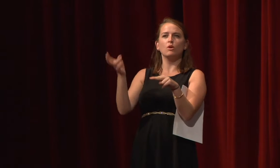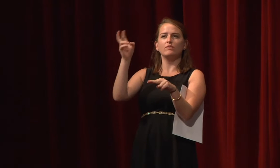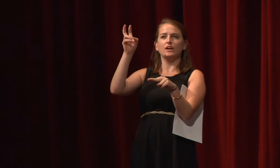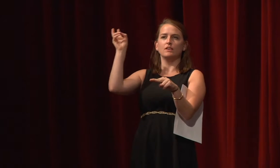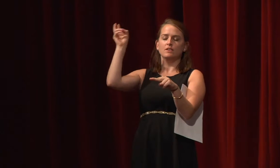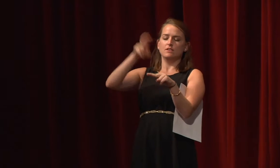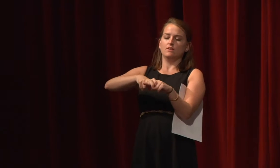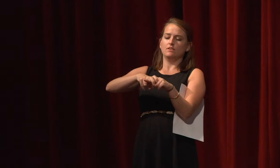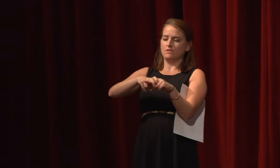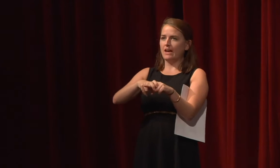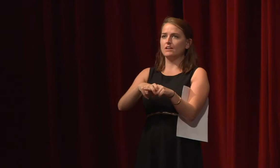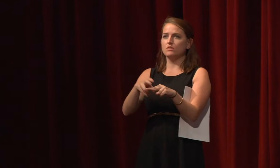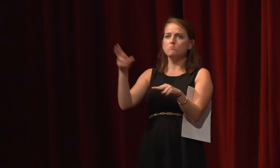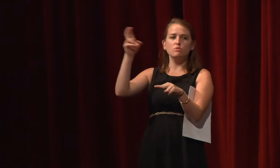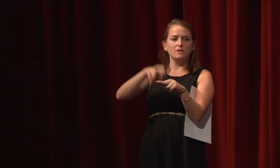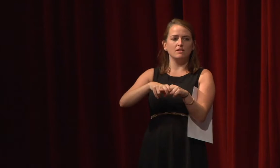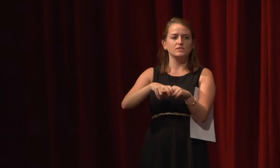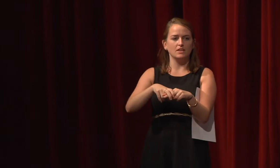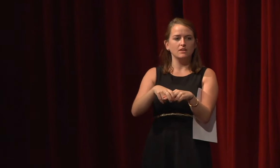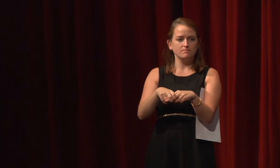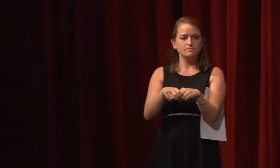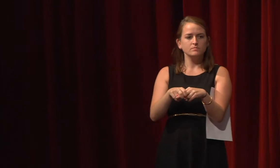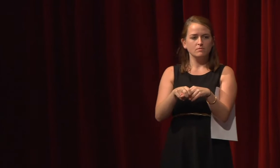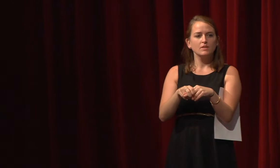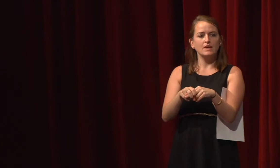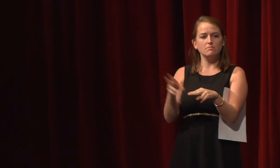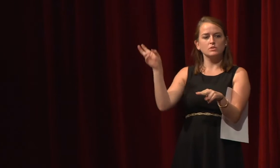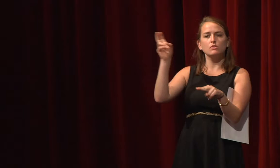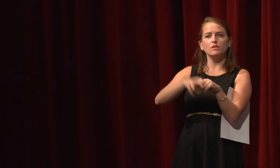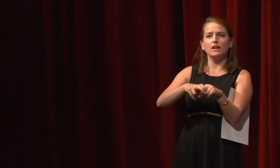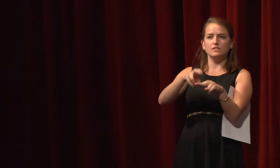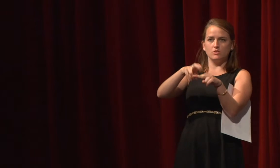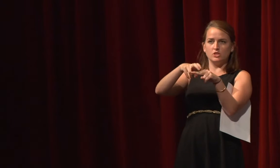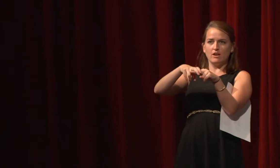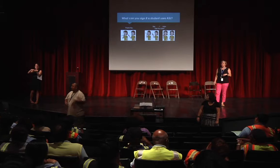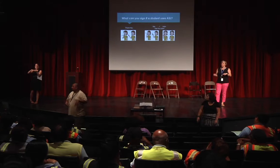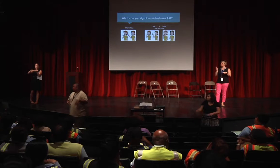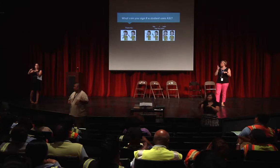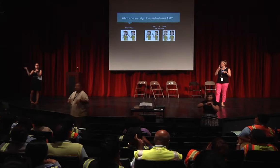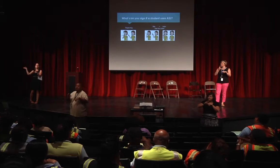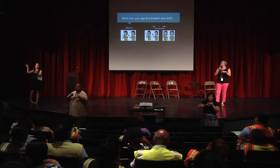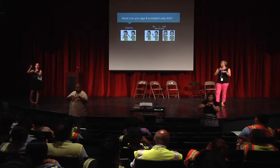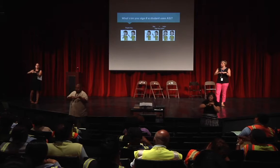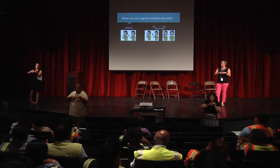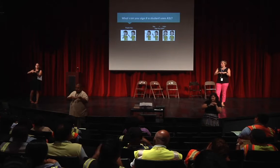of the movement of sitting. Yep, so you're not, so a chair is double tap, whereas sit down